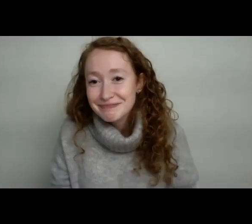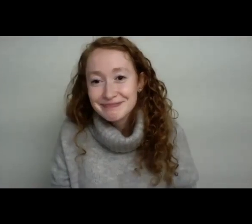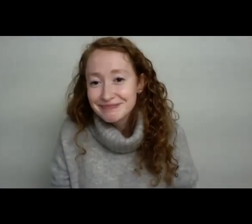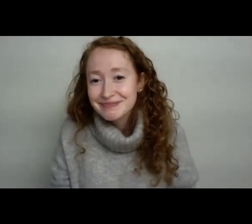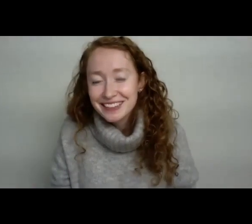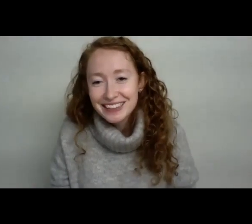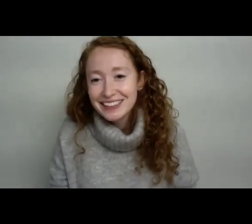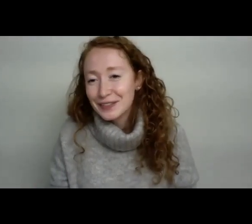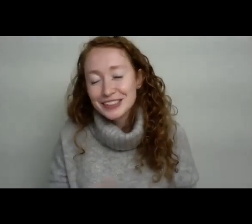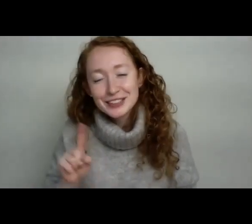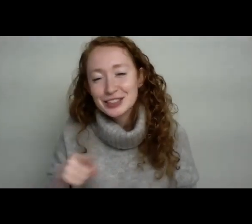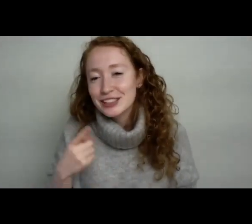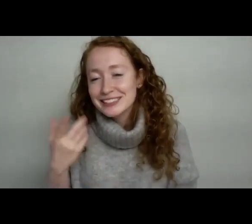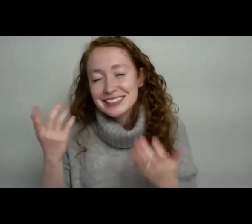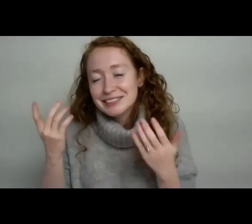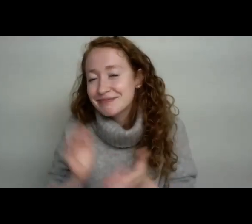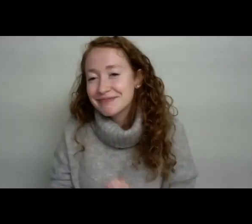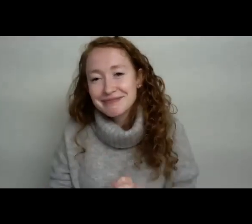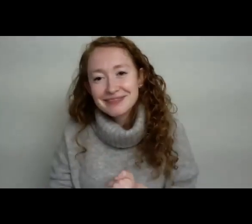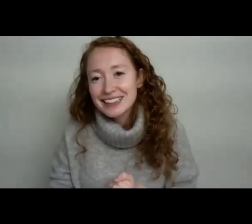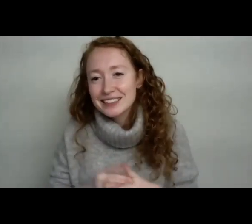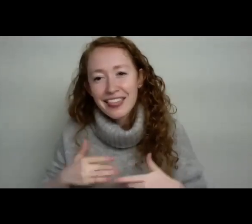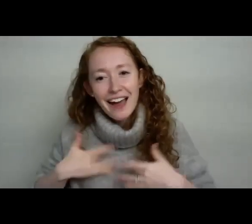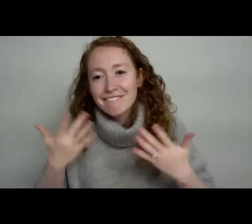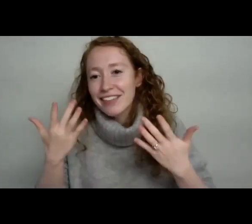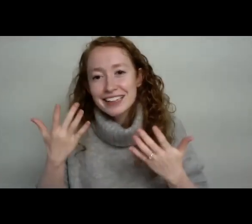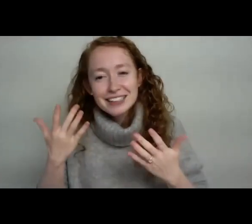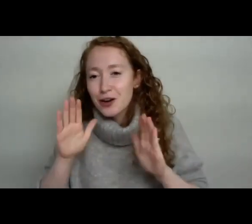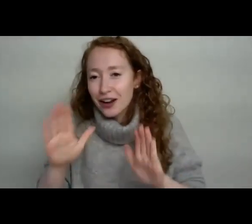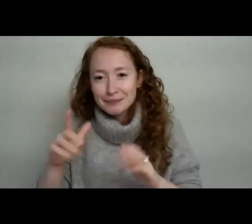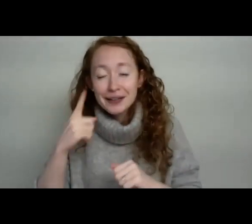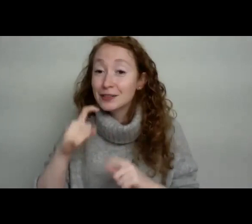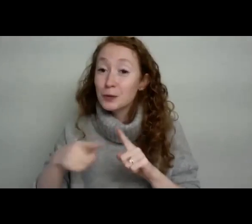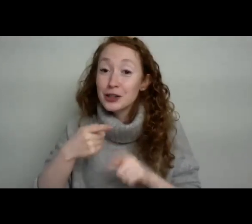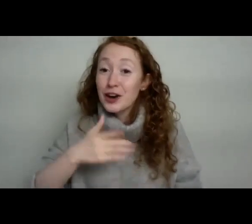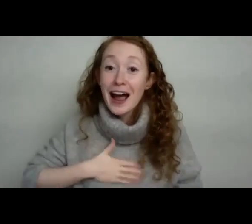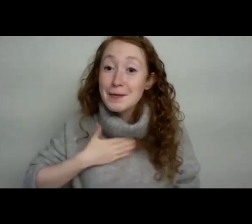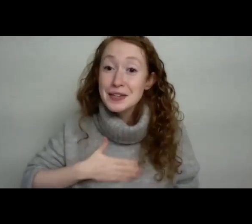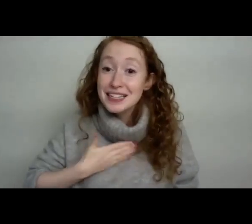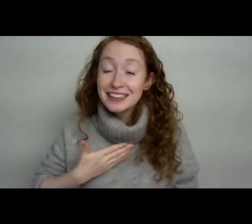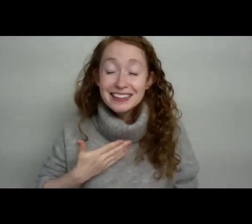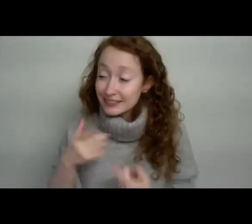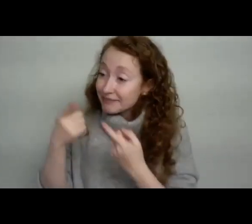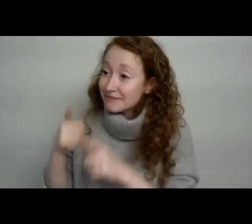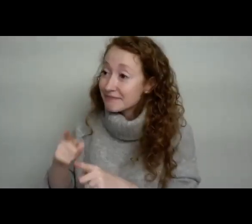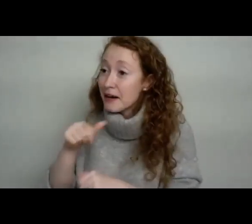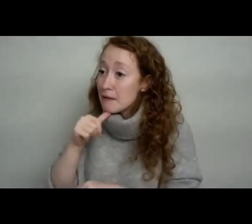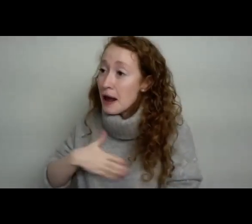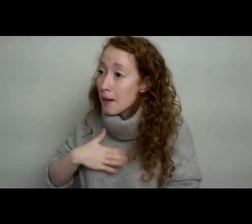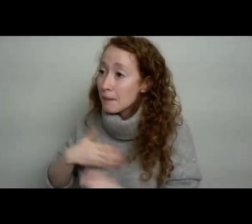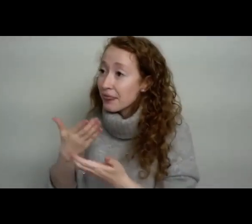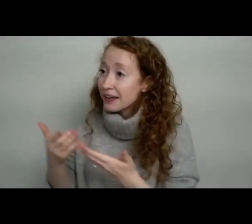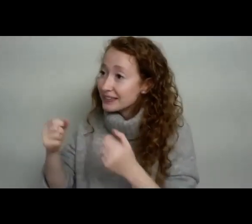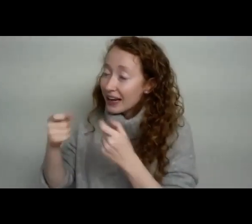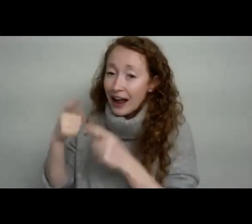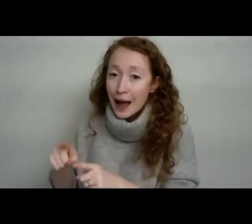Which is just delightfully when you're happy. Even unhappy things can just foster